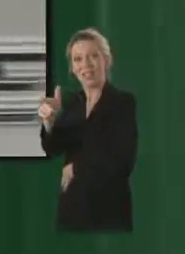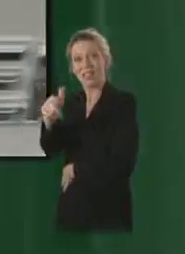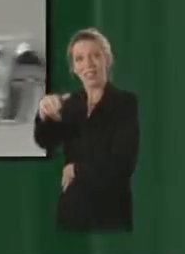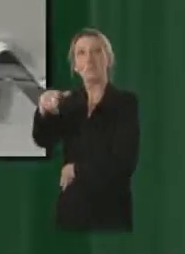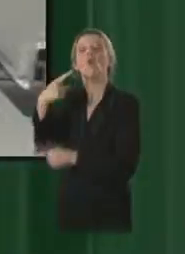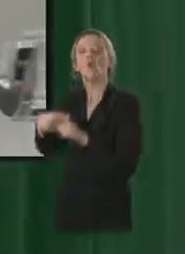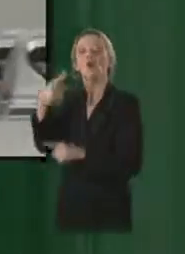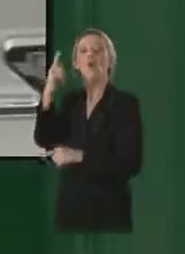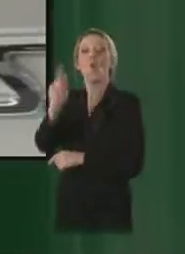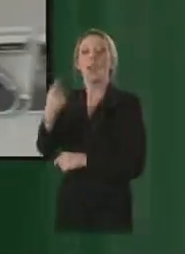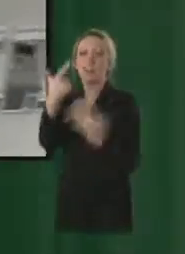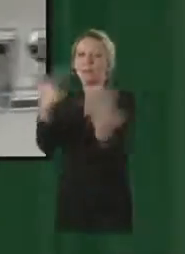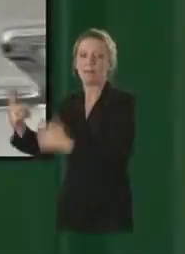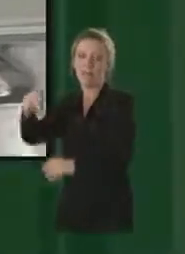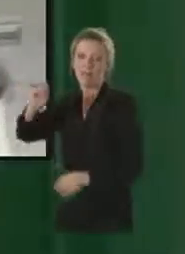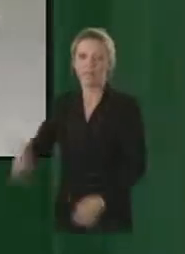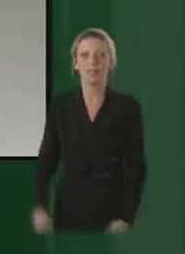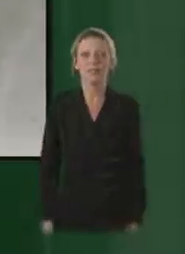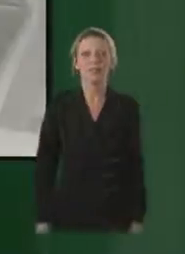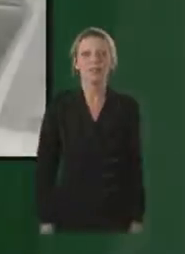126 and 177 horsepower.